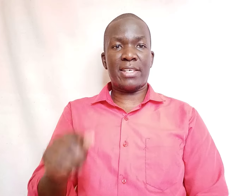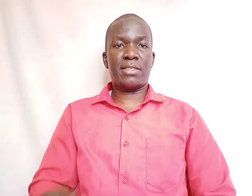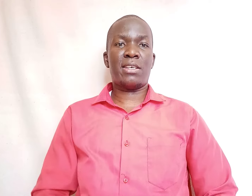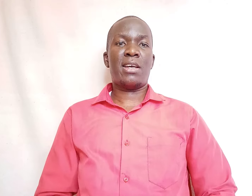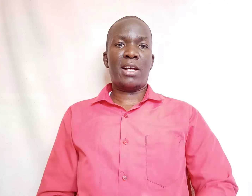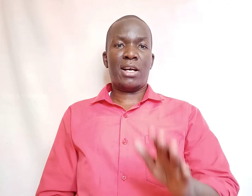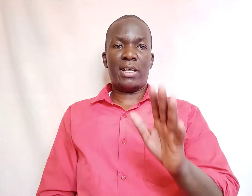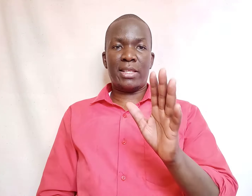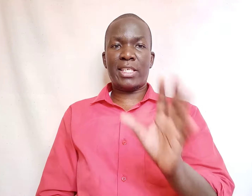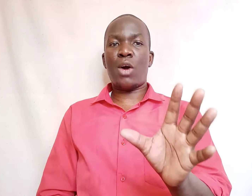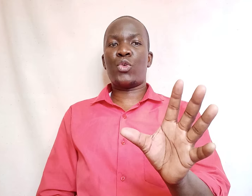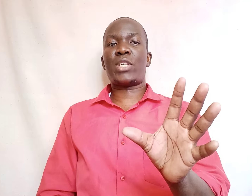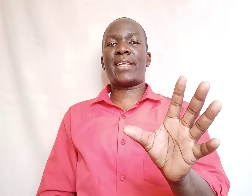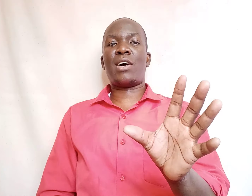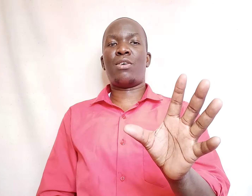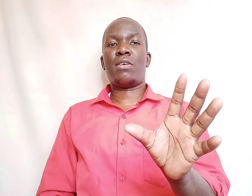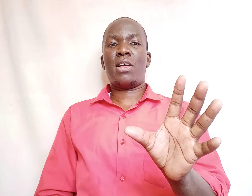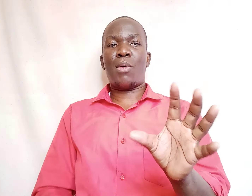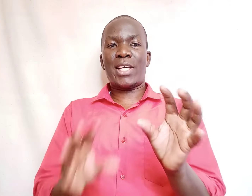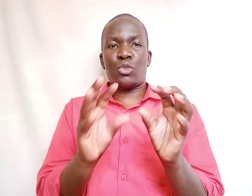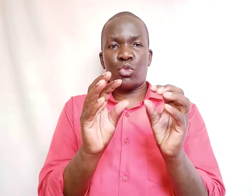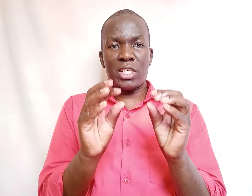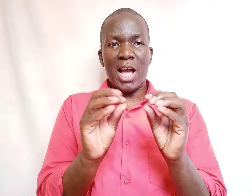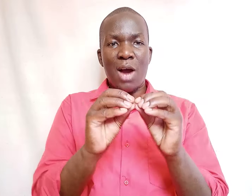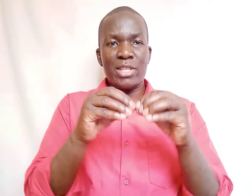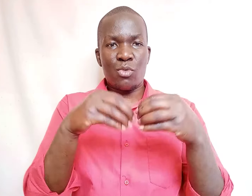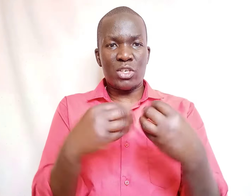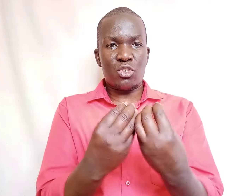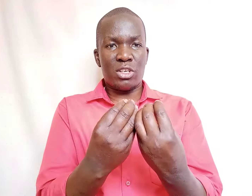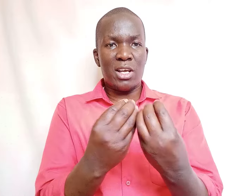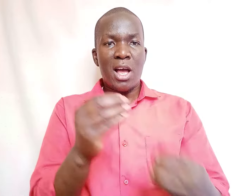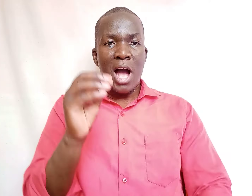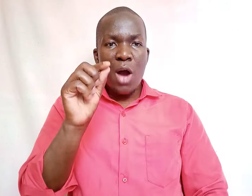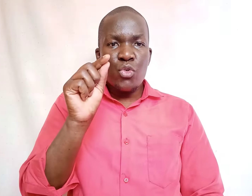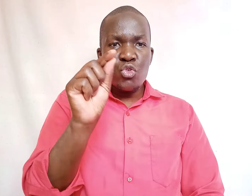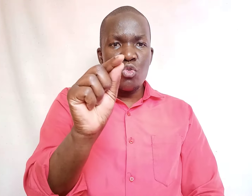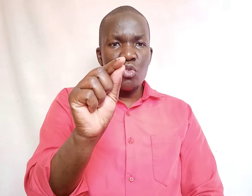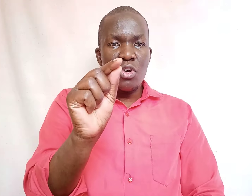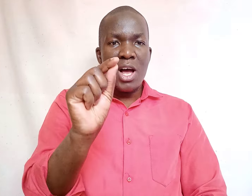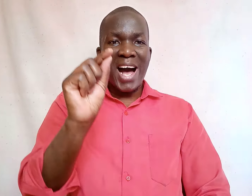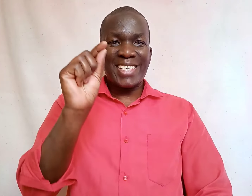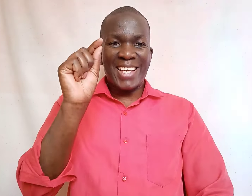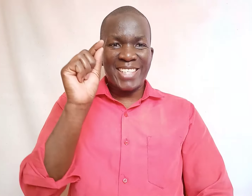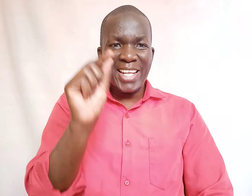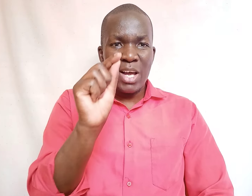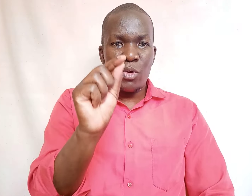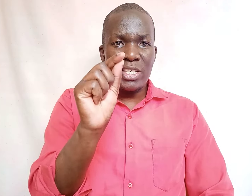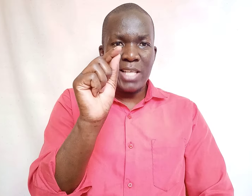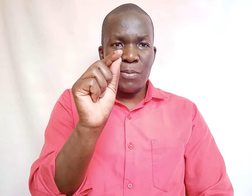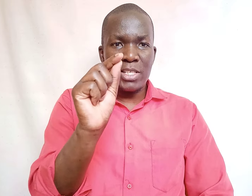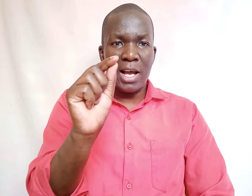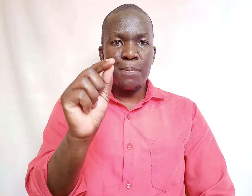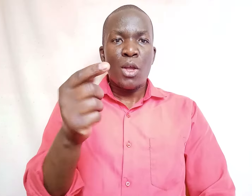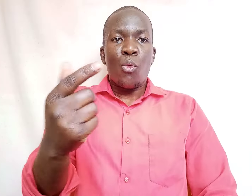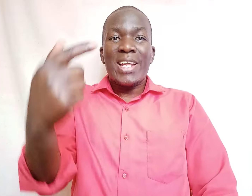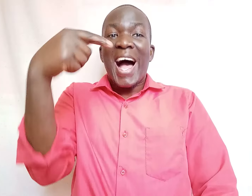others. This is how you sign now. I want us to see how the question, how you as a sign language interpreter will